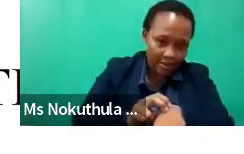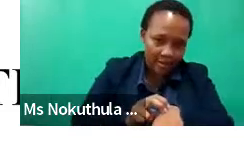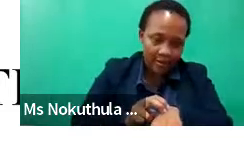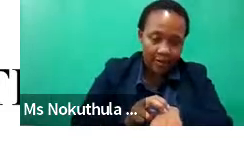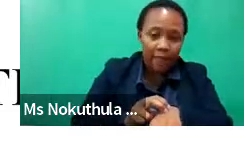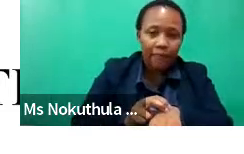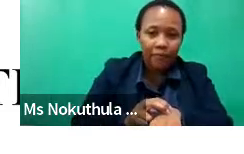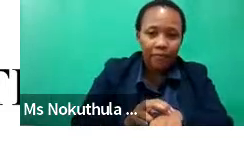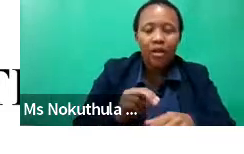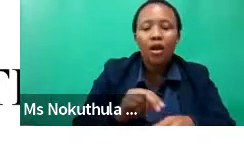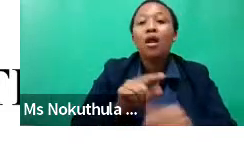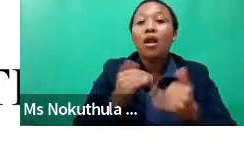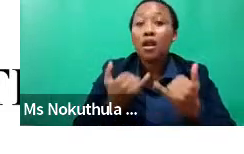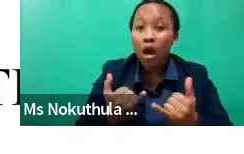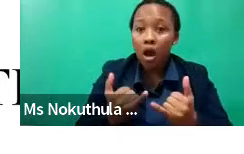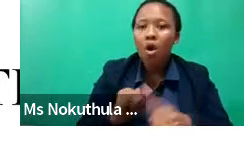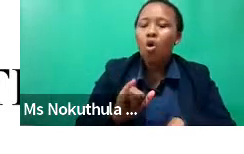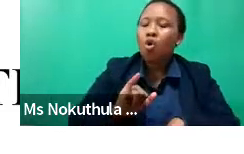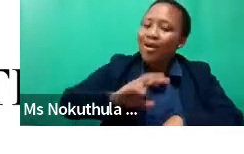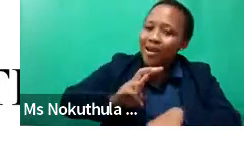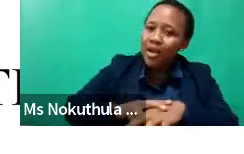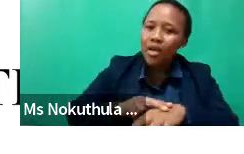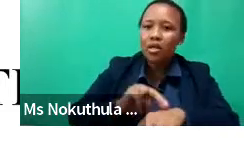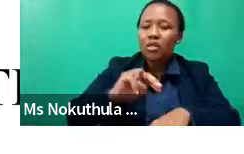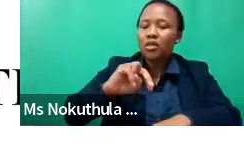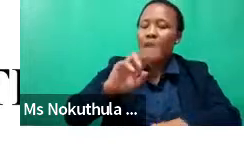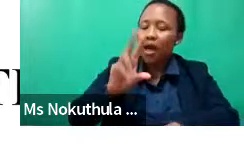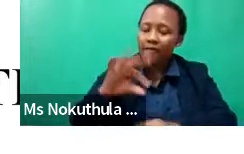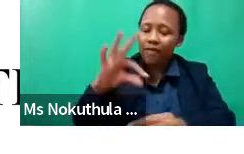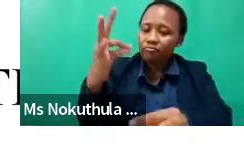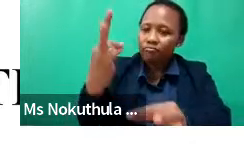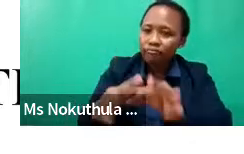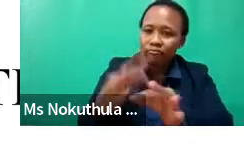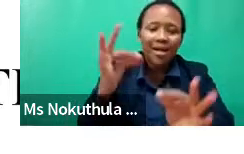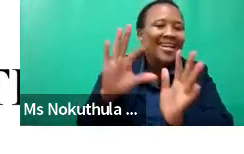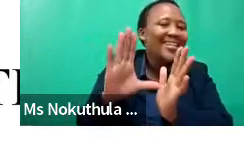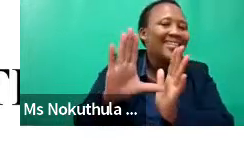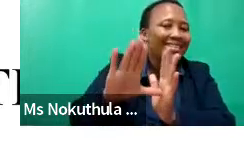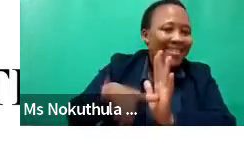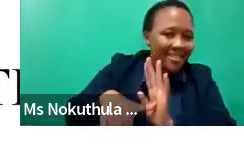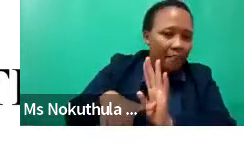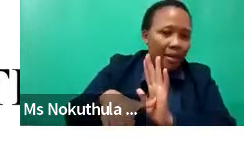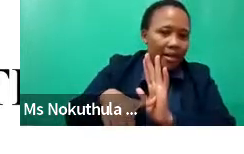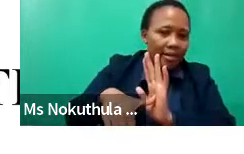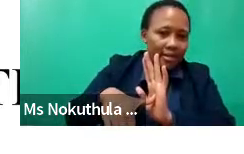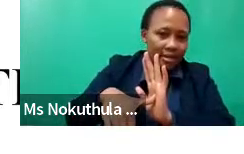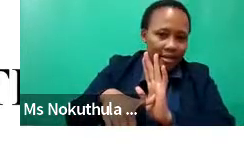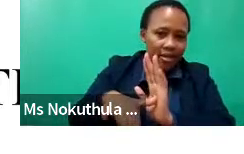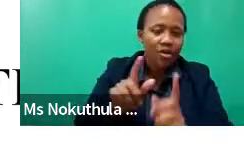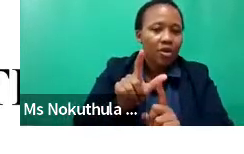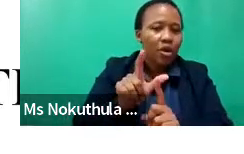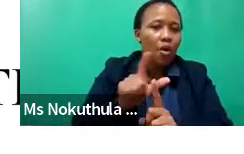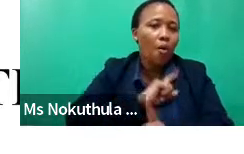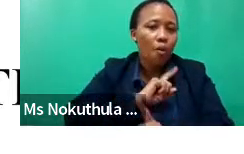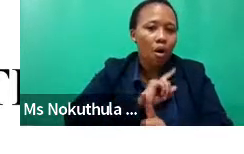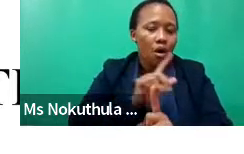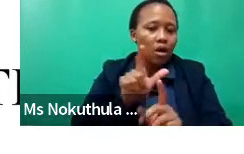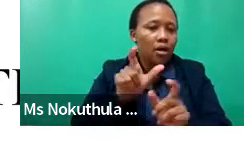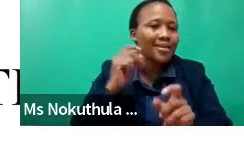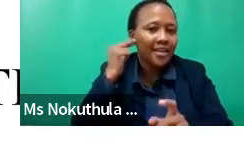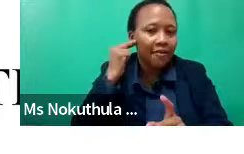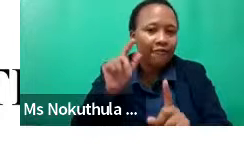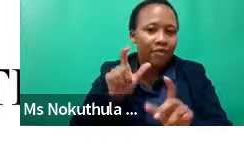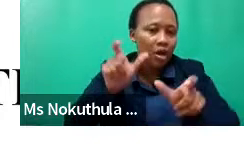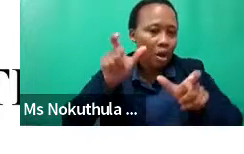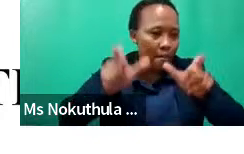make specific disability or project intervention that will focus deaf persons and